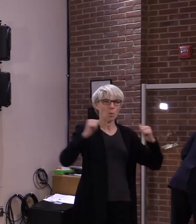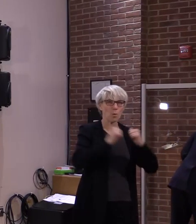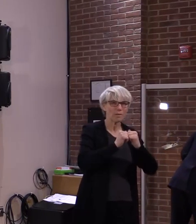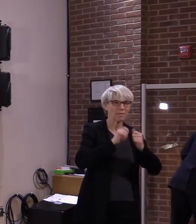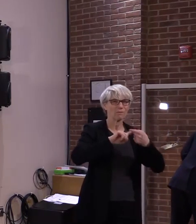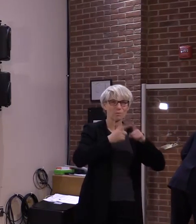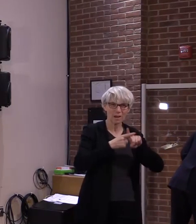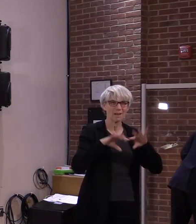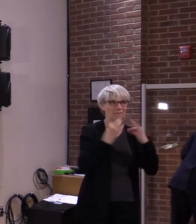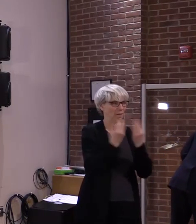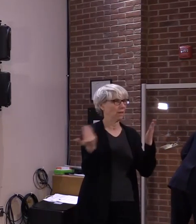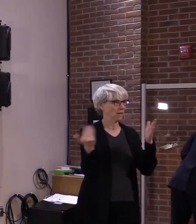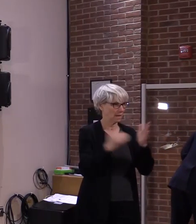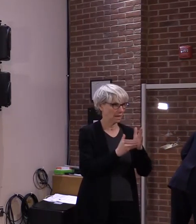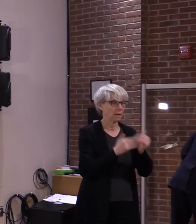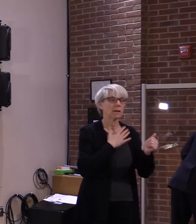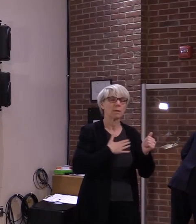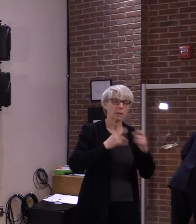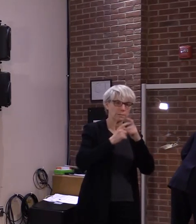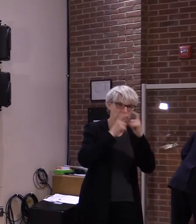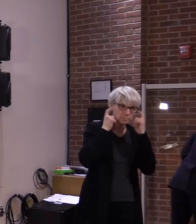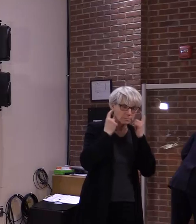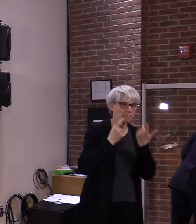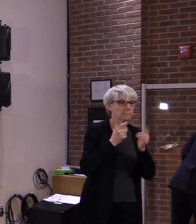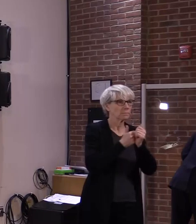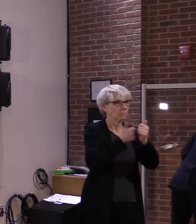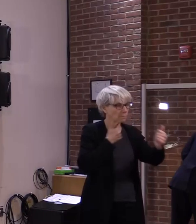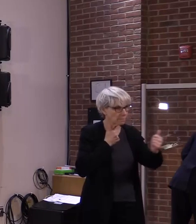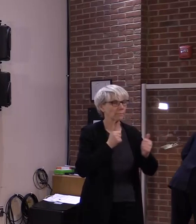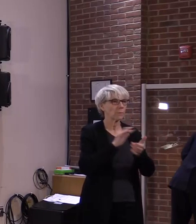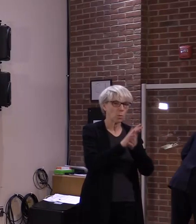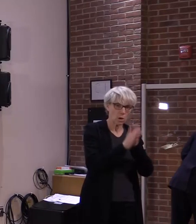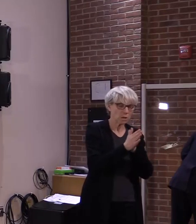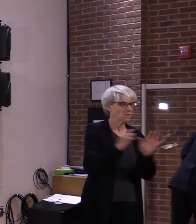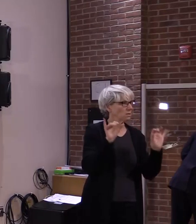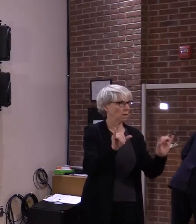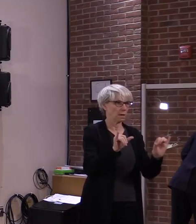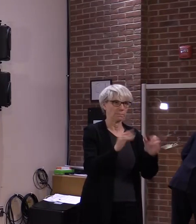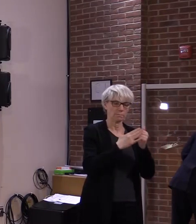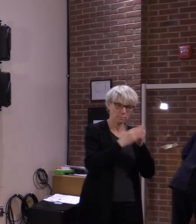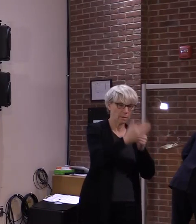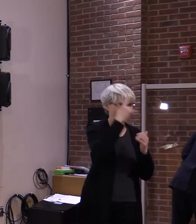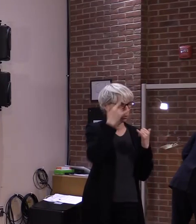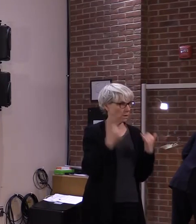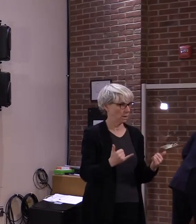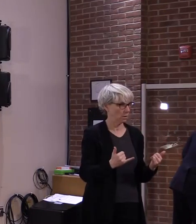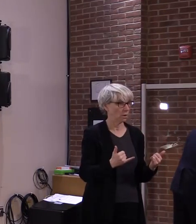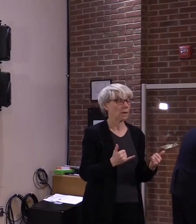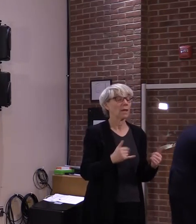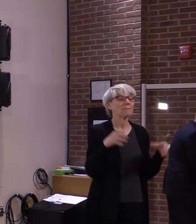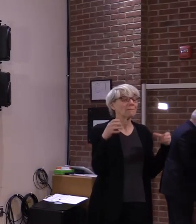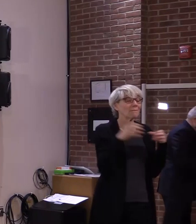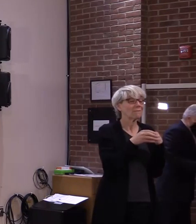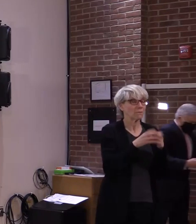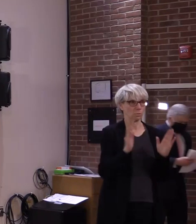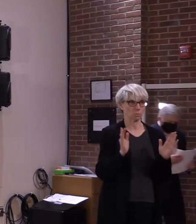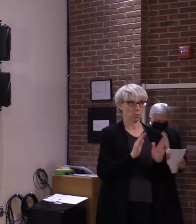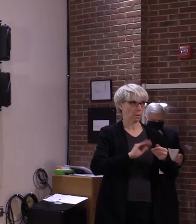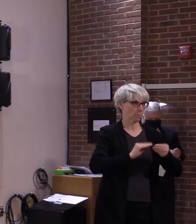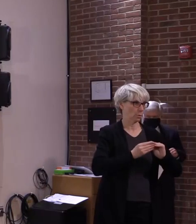your distance, and avoid crowds for a little longer. Keep gathering small and safe. And parents,